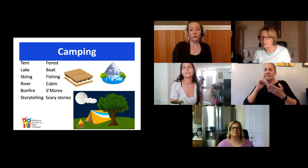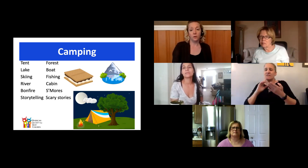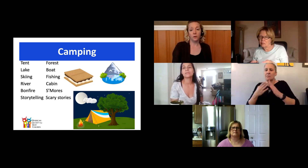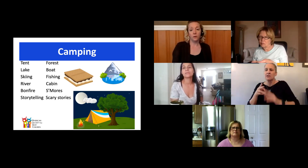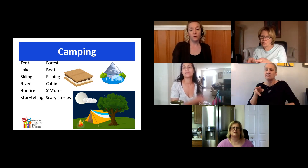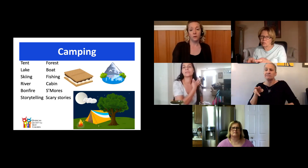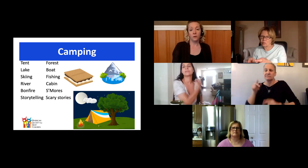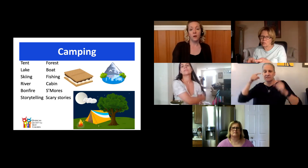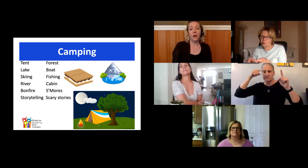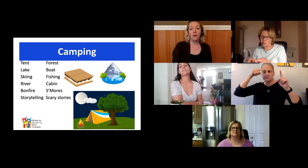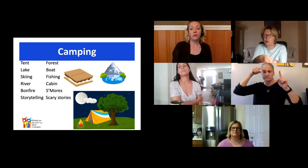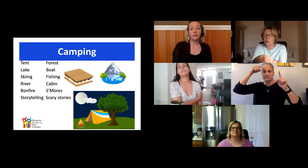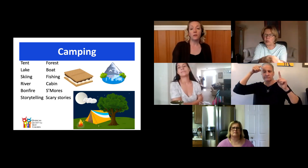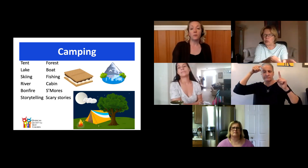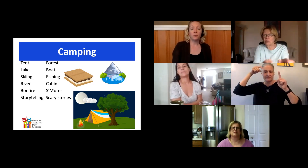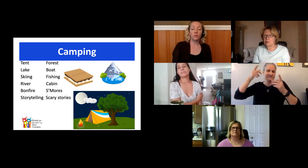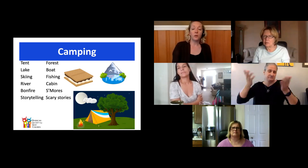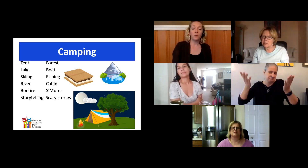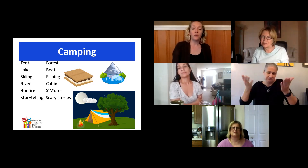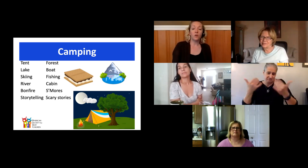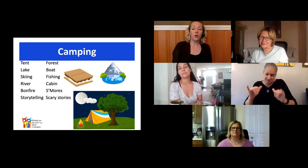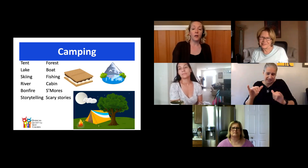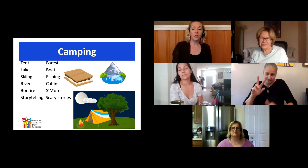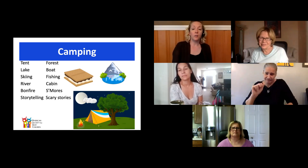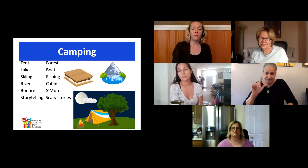it with an R hand shape, but typically